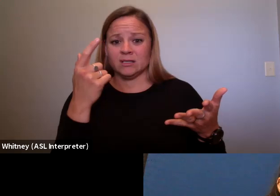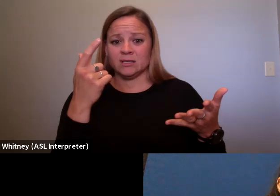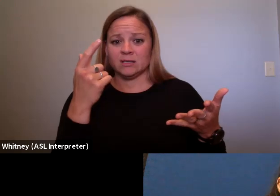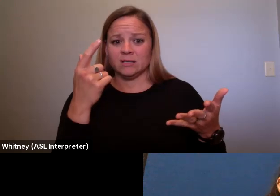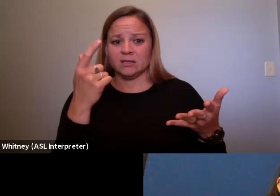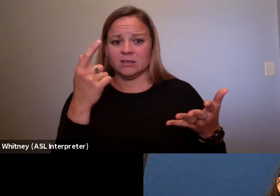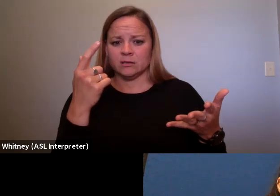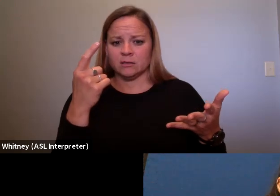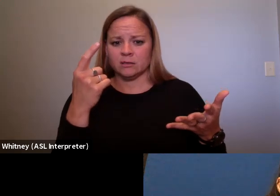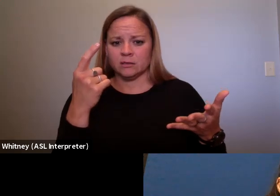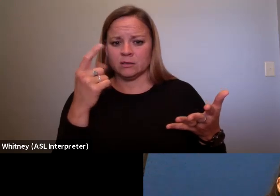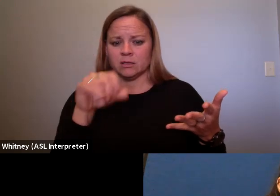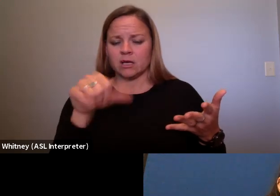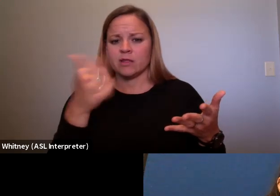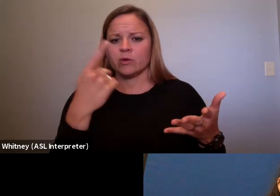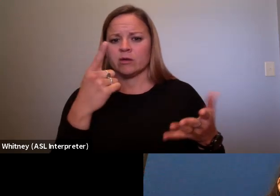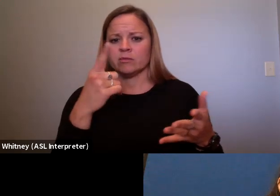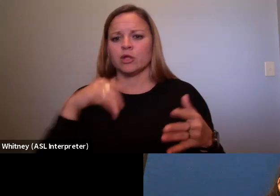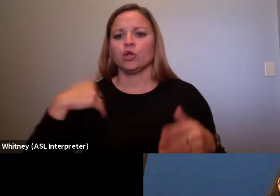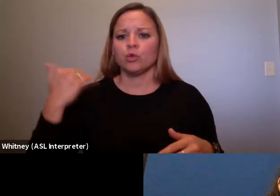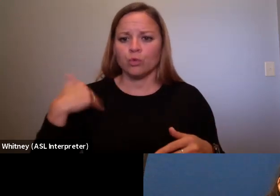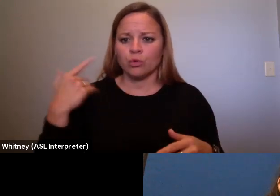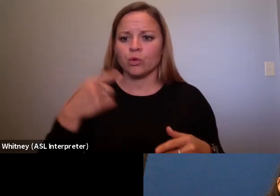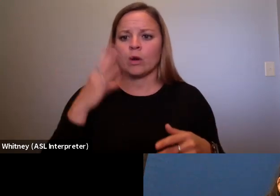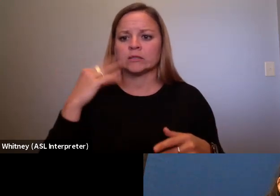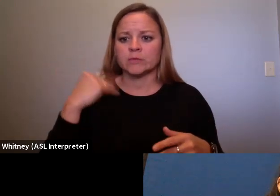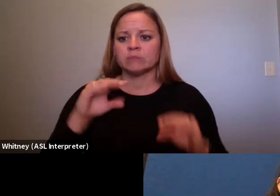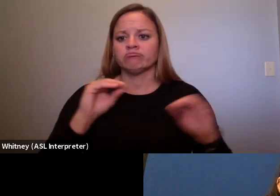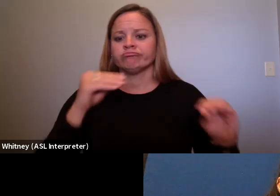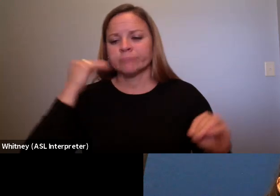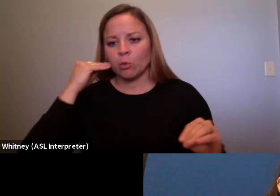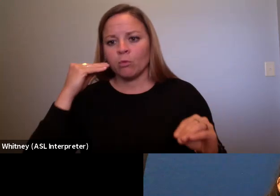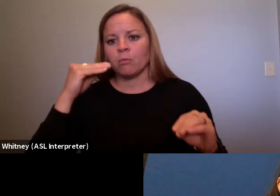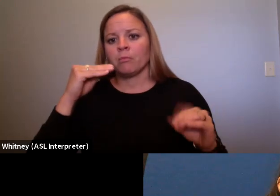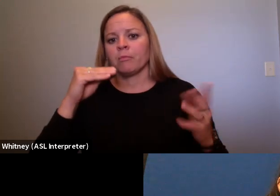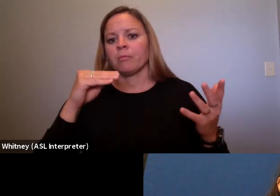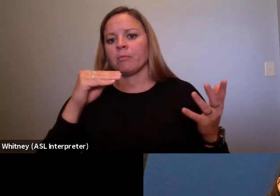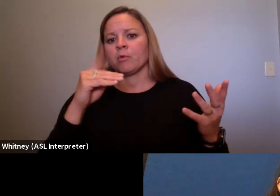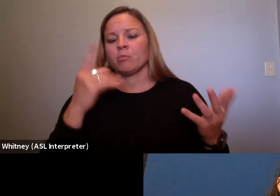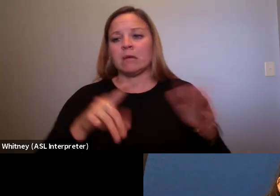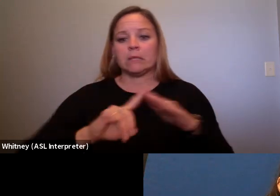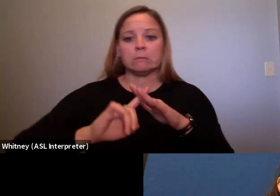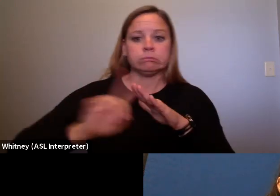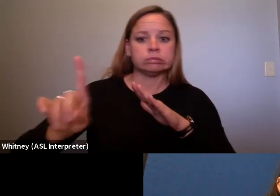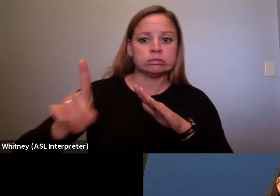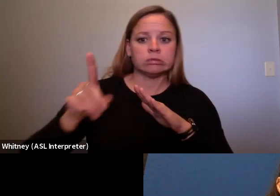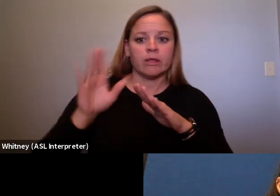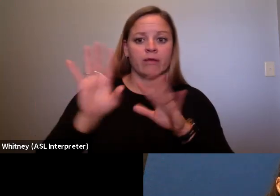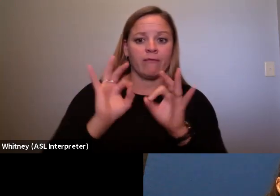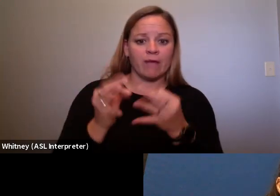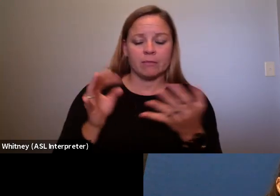been working a lot, is youth who are experiencing homelessness, who are sheltered, who might be running away for the family for whatever